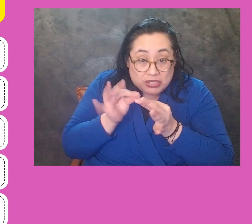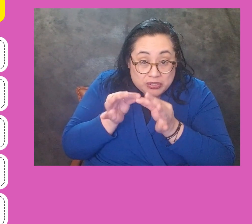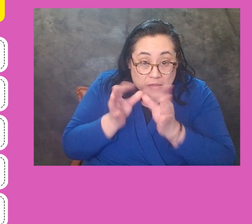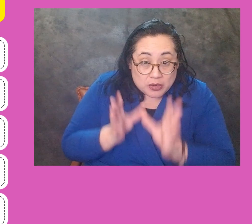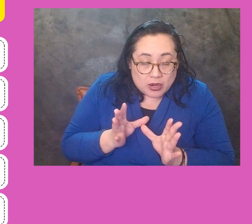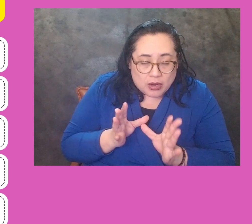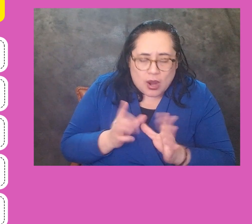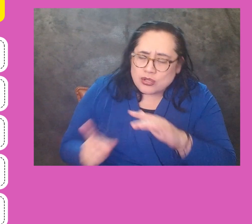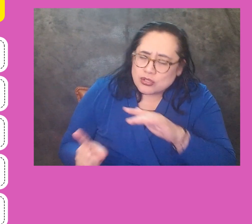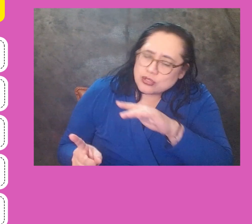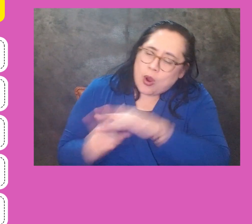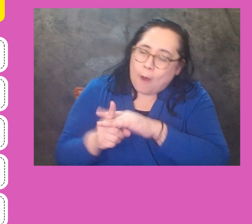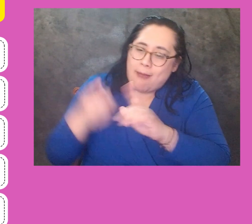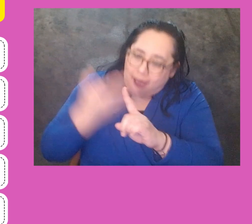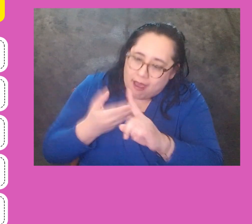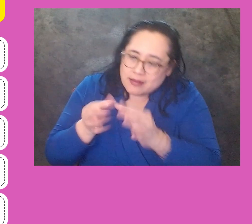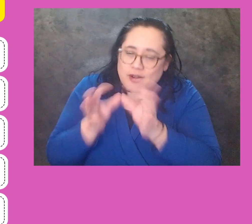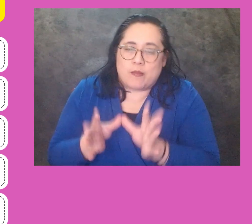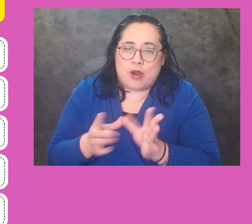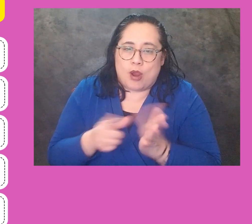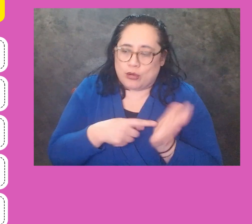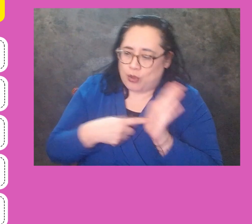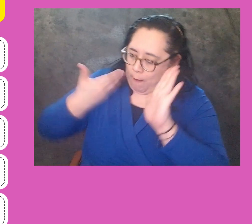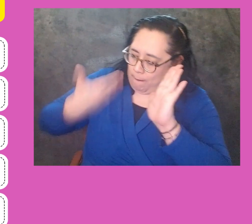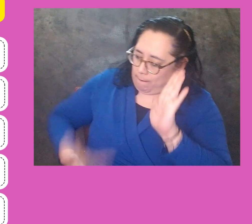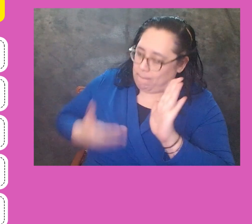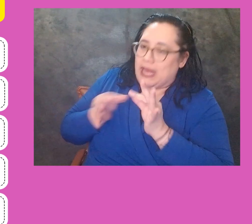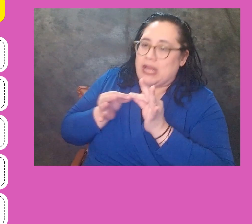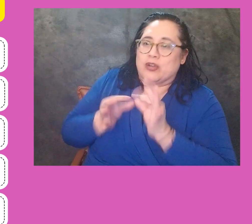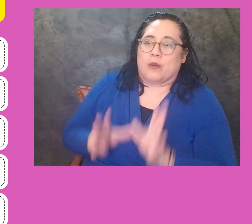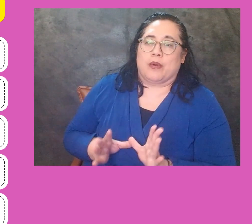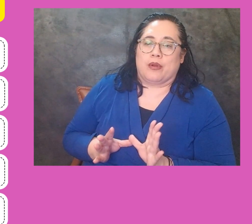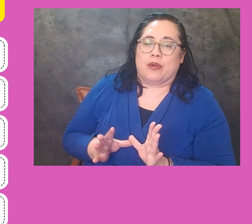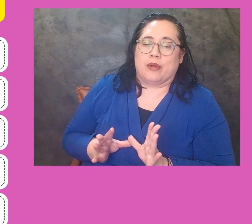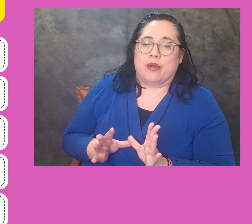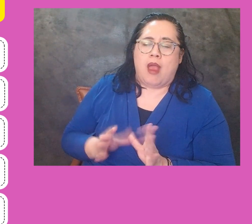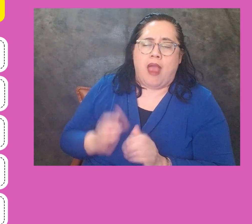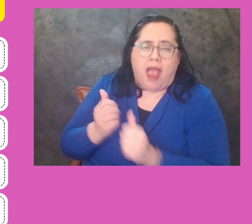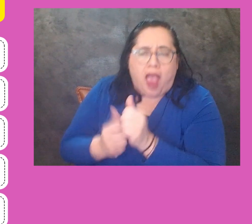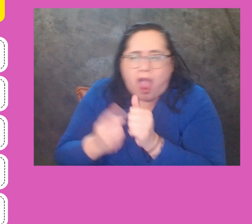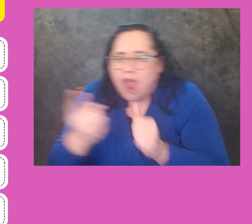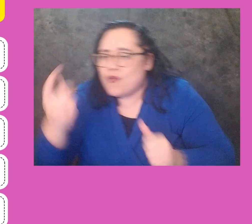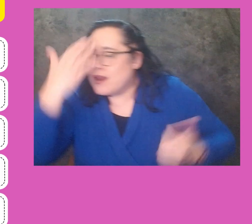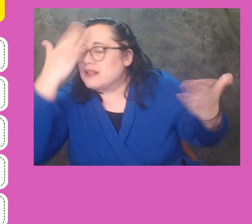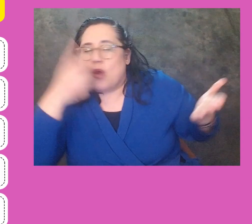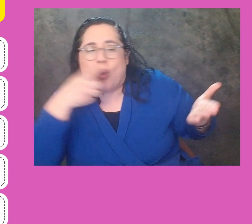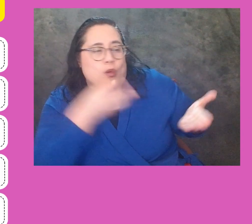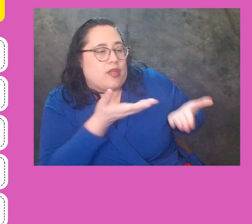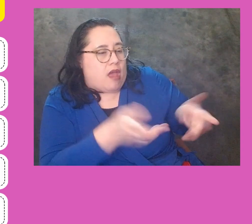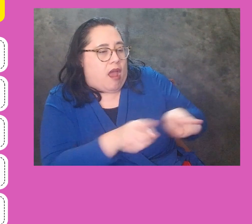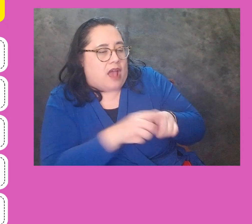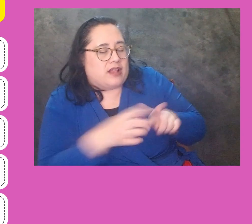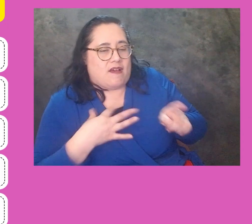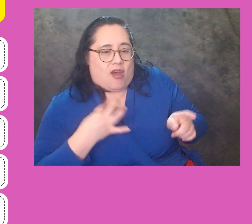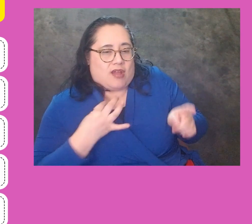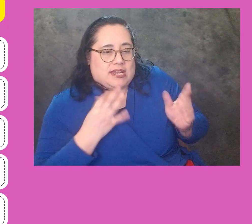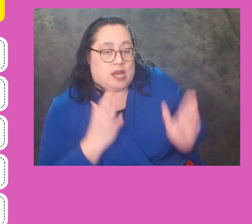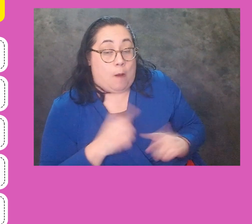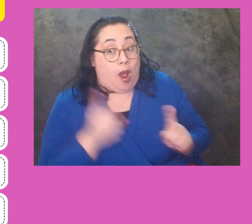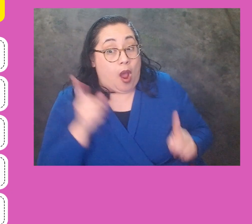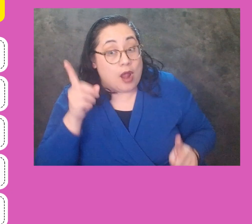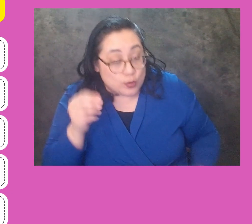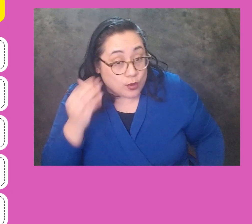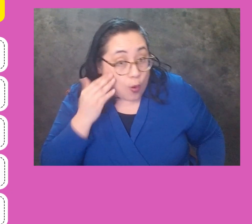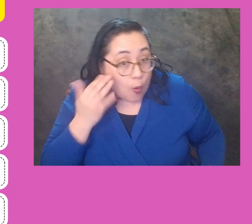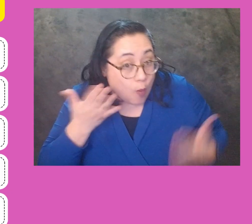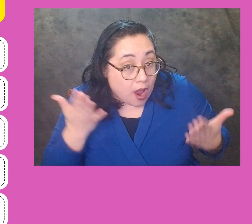interpreter, show up as an interpreter. Because everyone there doesn't know that you're there as a volunteer, but they do